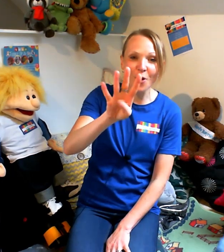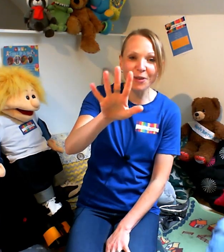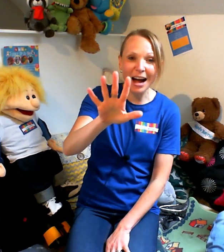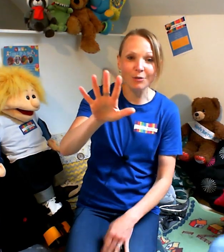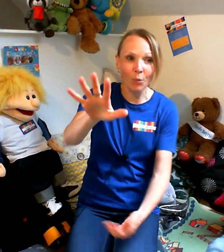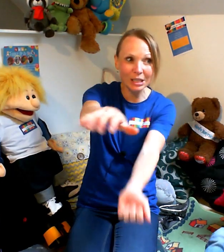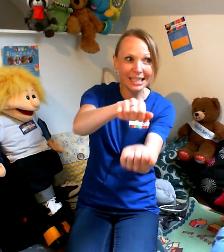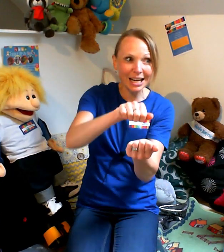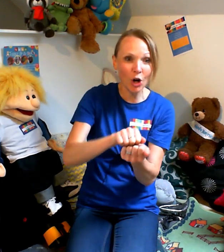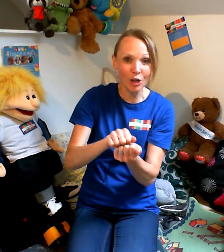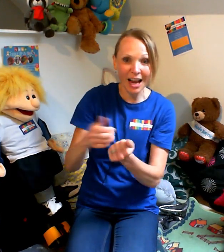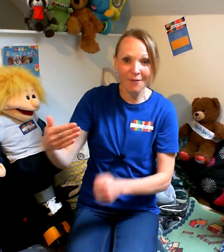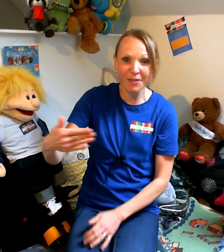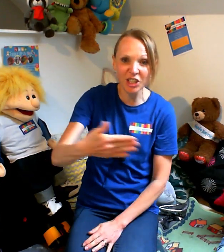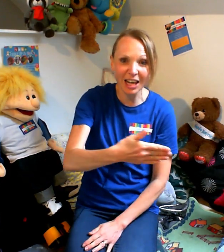1, 2, 3, 4, 5. Once I caught a fish alive,